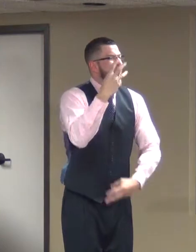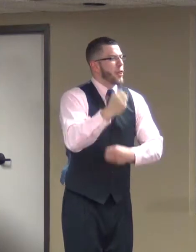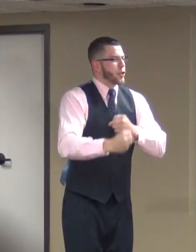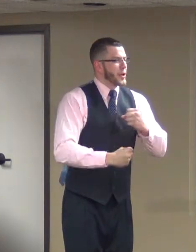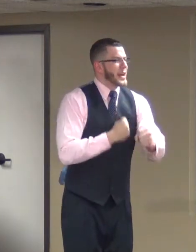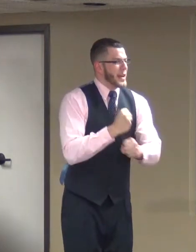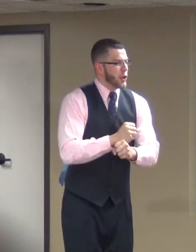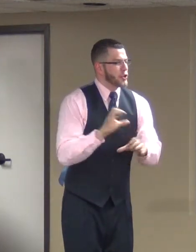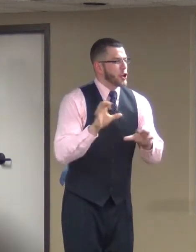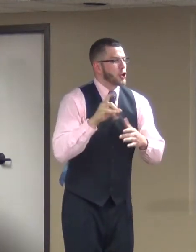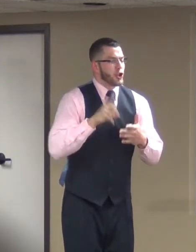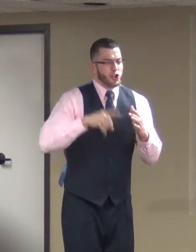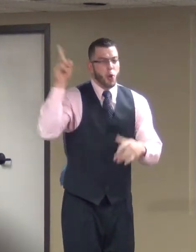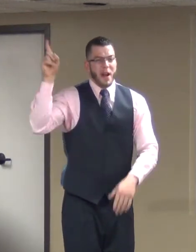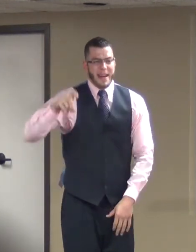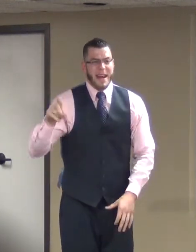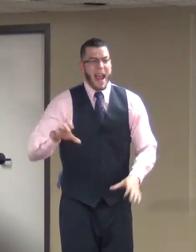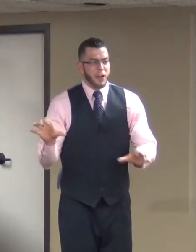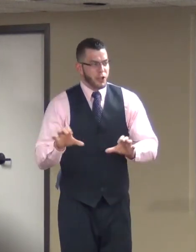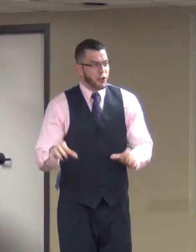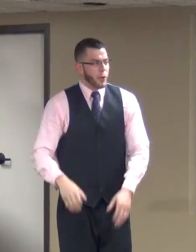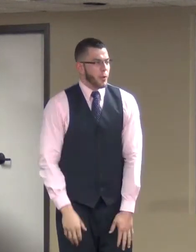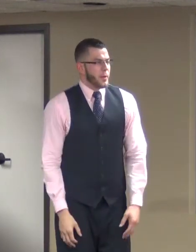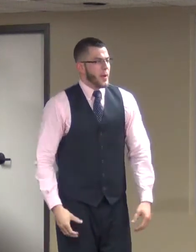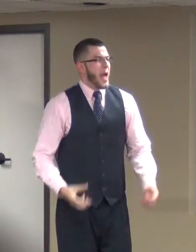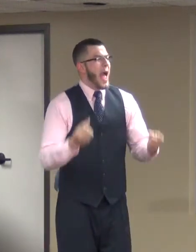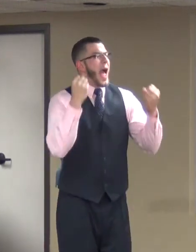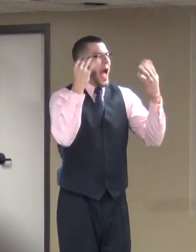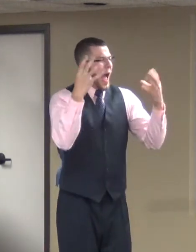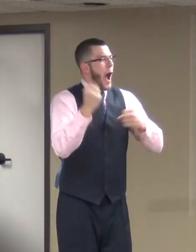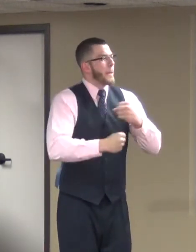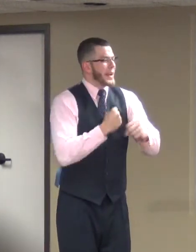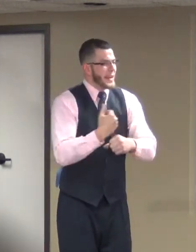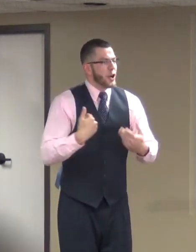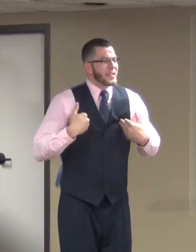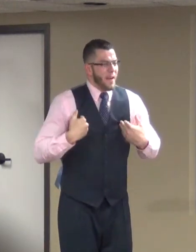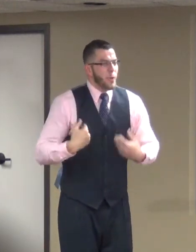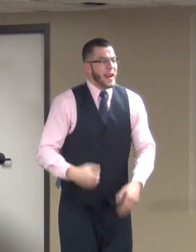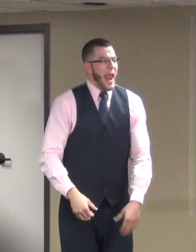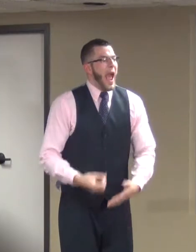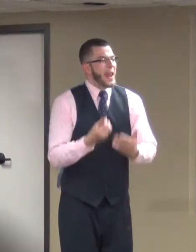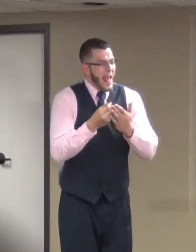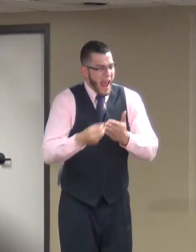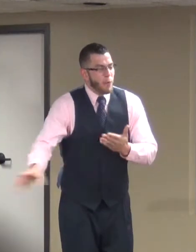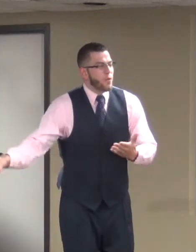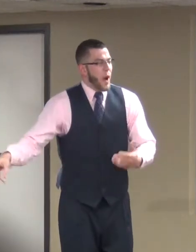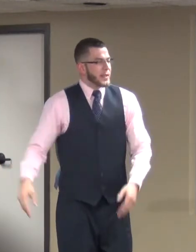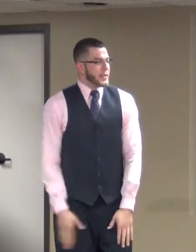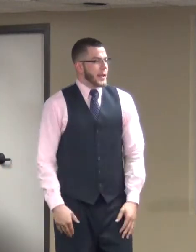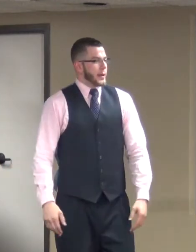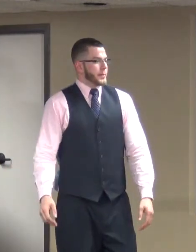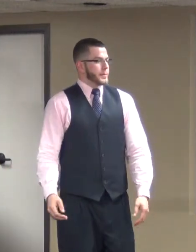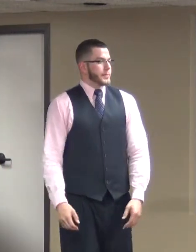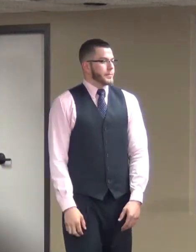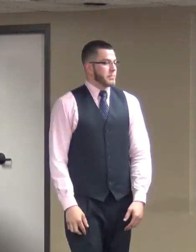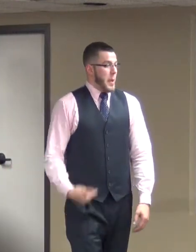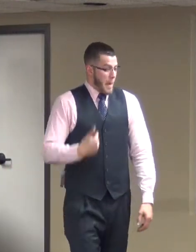had 3 years to do what he had to do. How many years have we had and we've wasted?